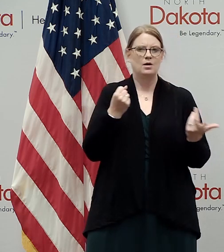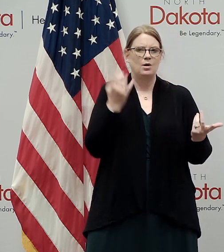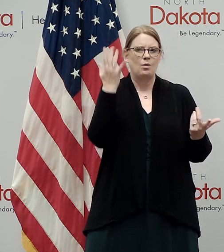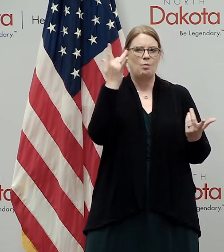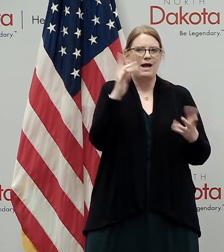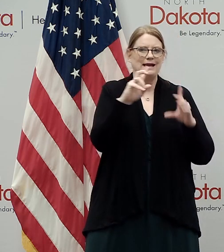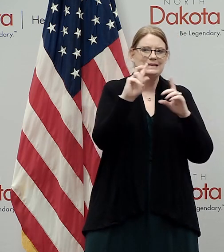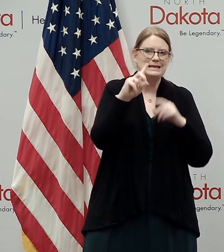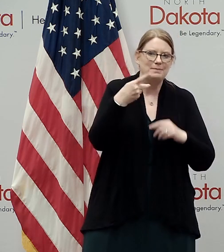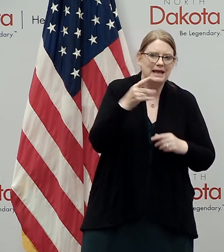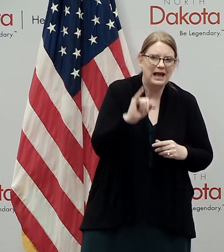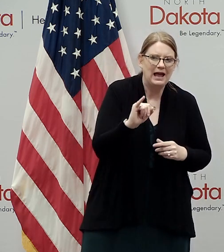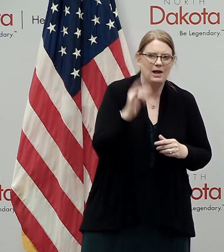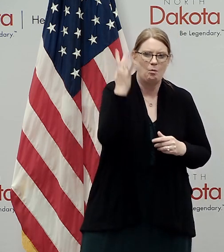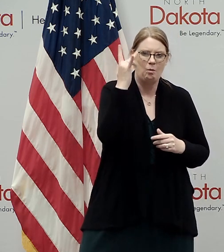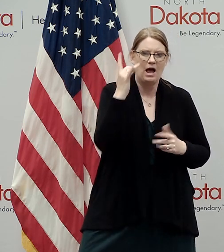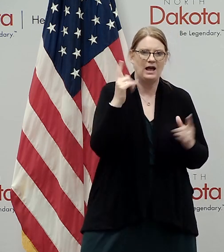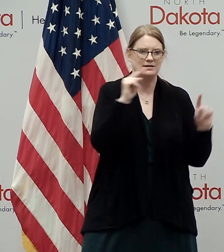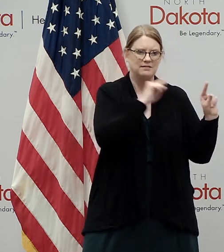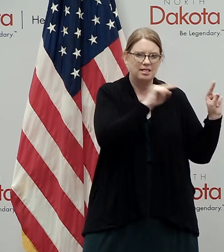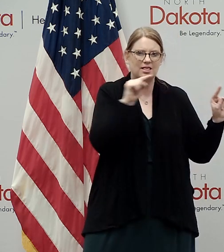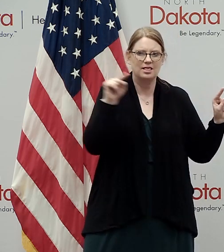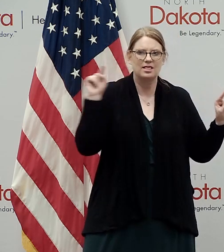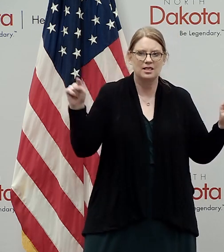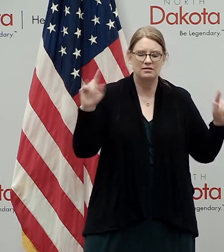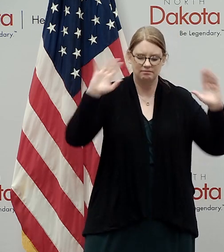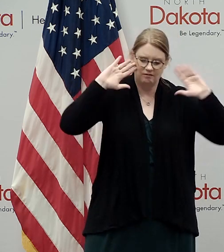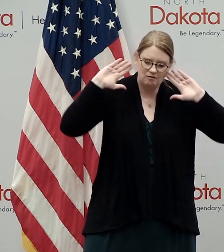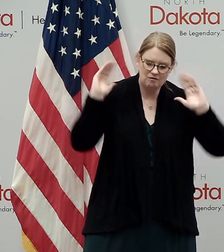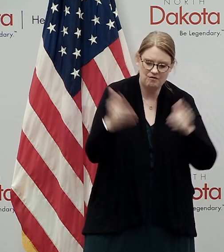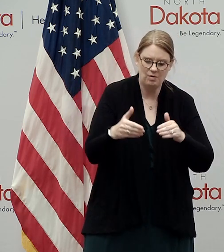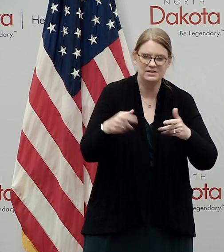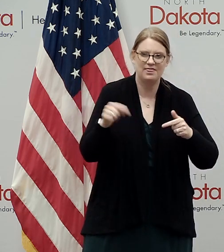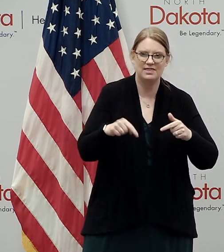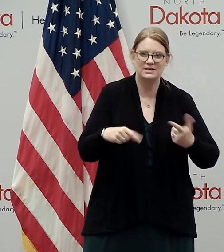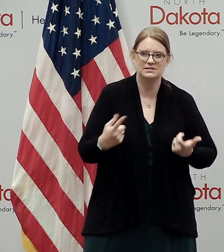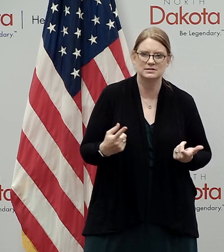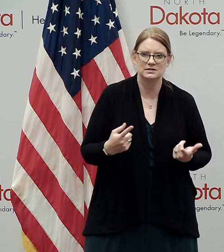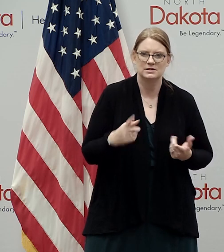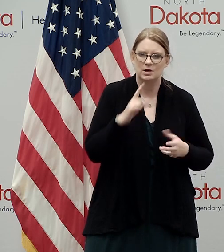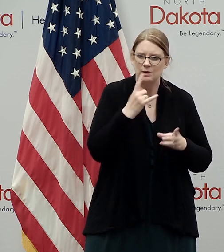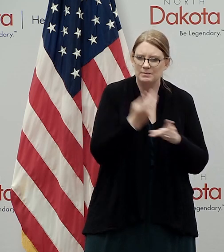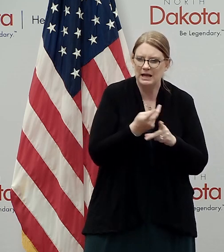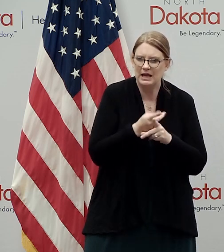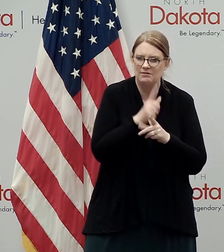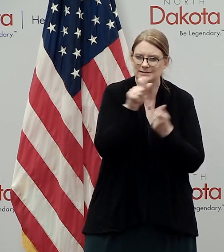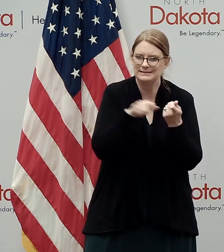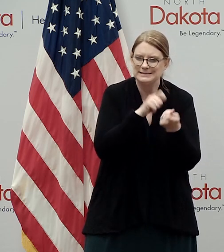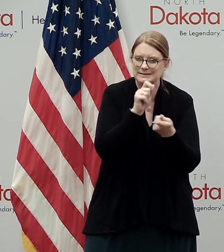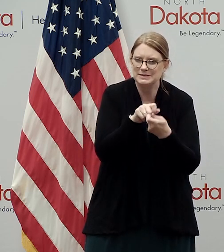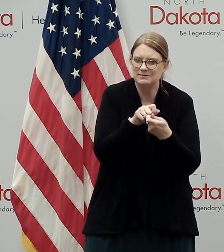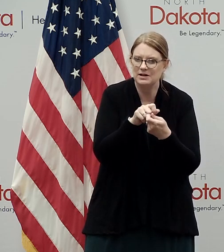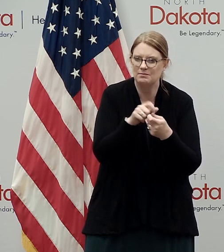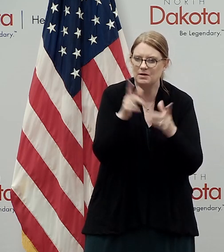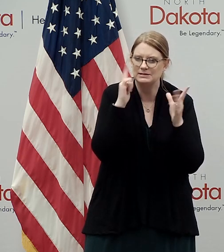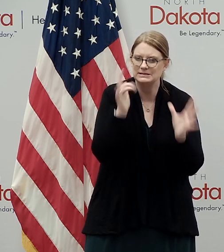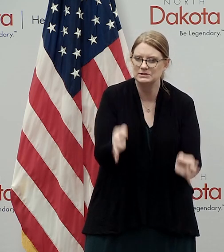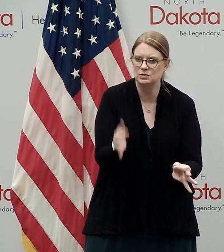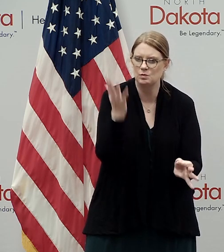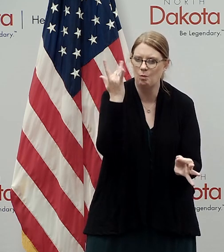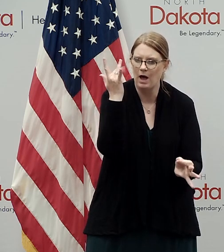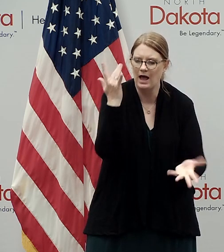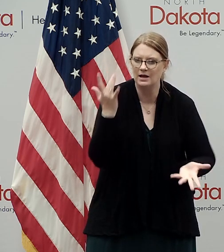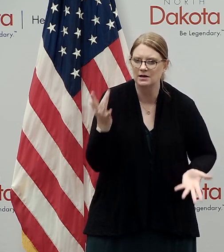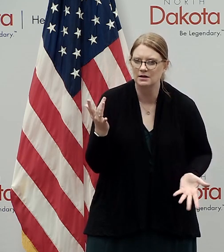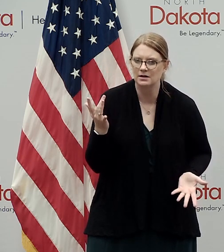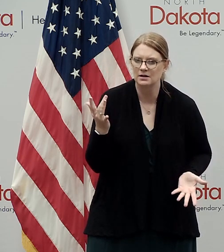members up at the Department of Public Instruction putting in so much time and energy to be very careful and explicit about these decisions? And